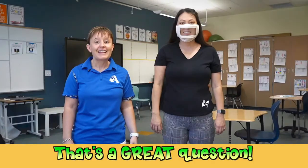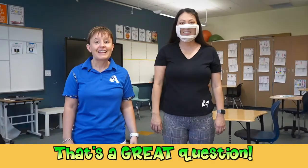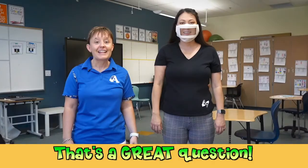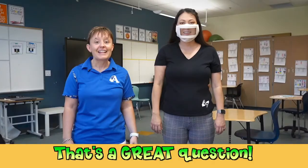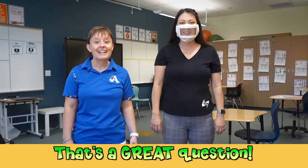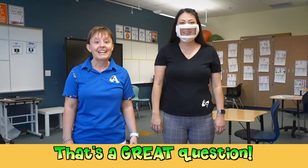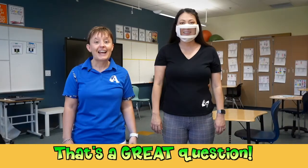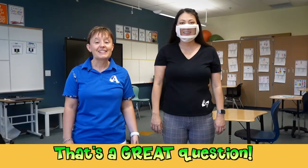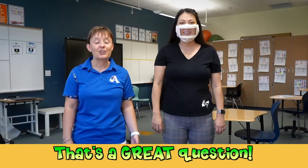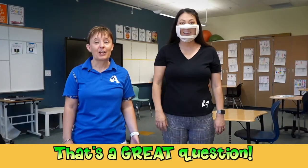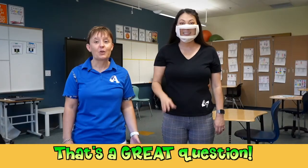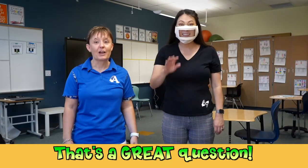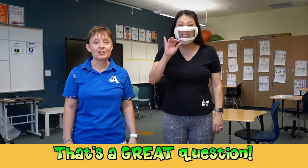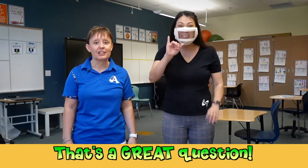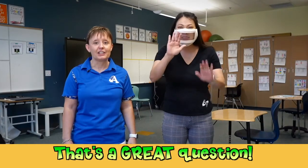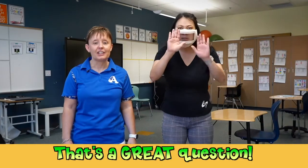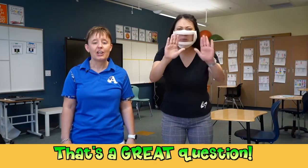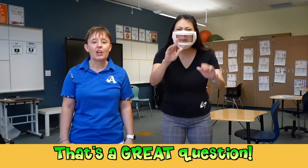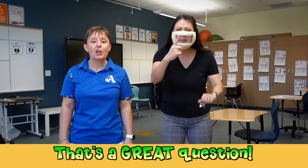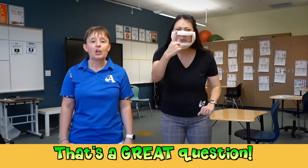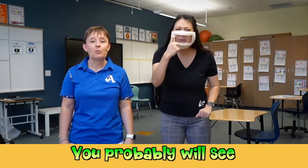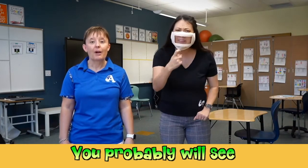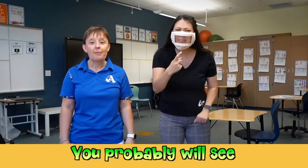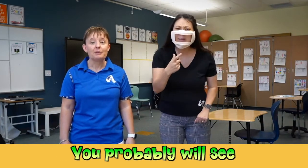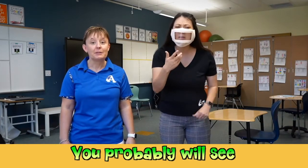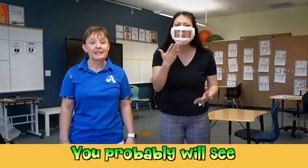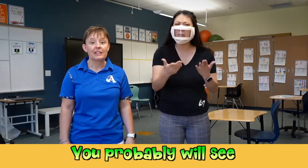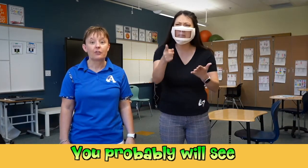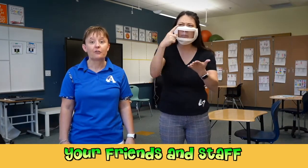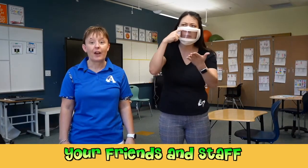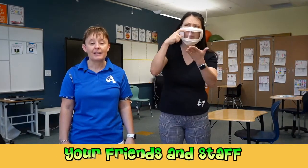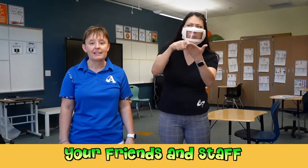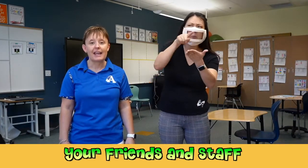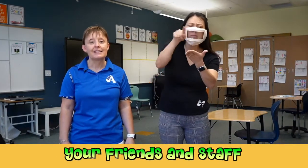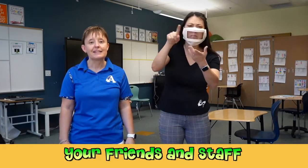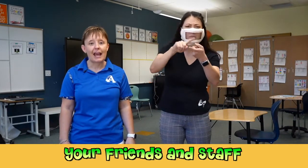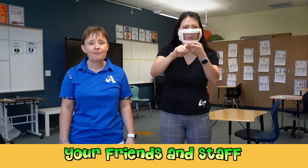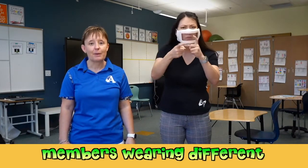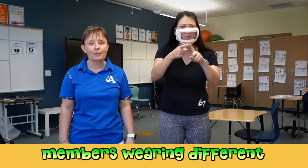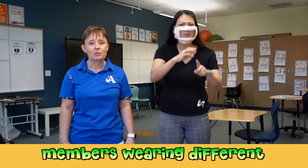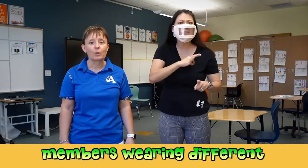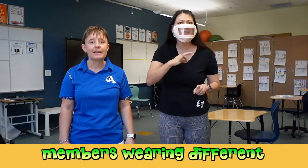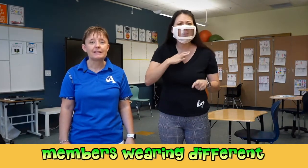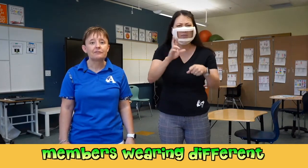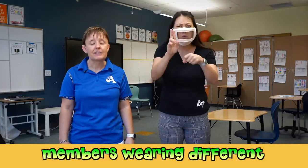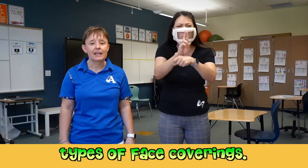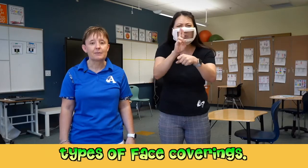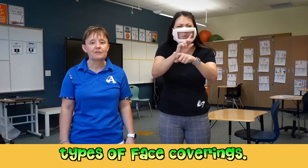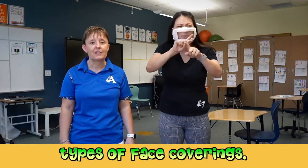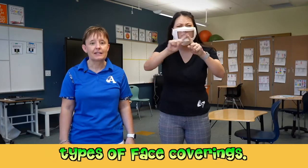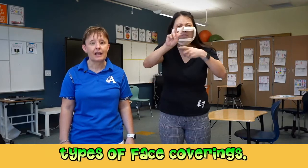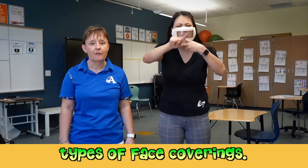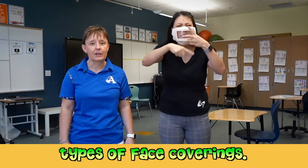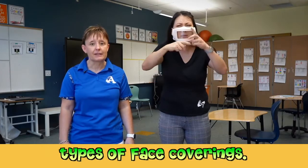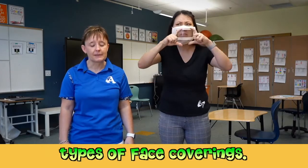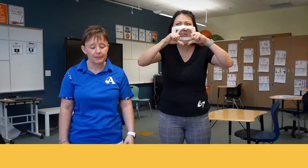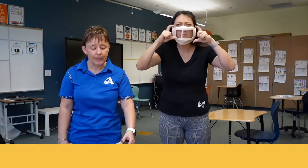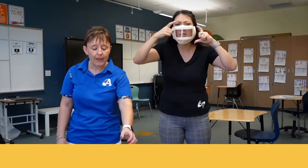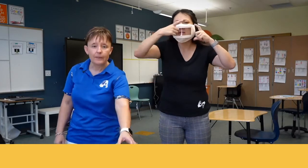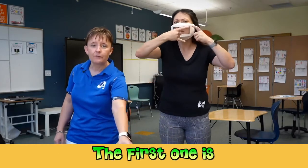a classroom. That's a great question. You probably see your friends and staff members wearing different types of face coverings. The